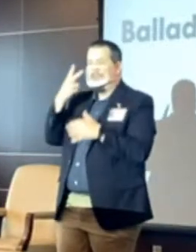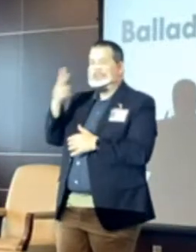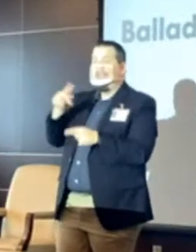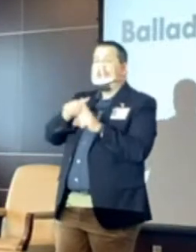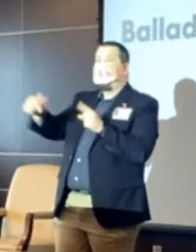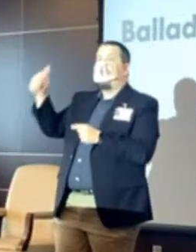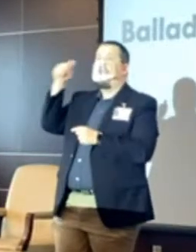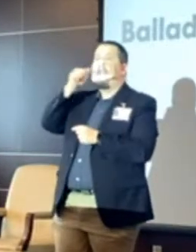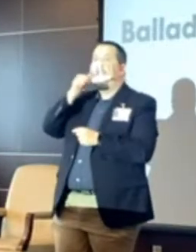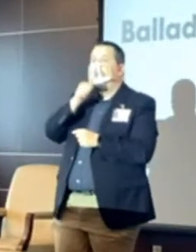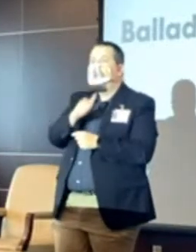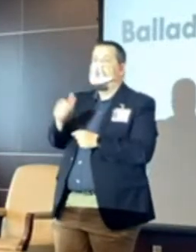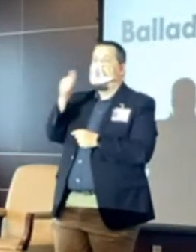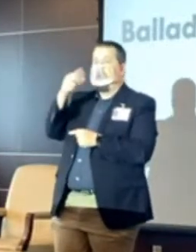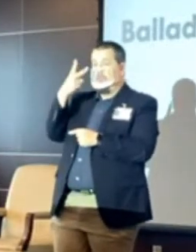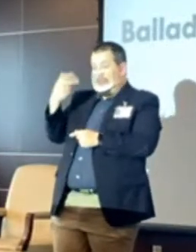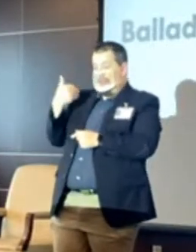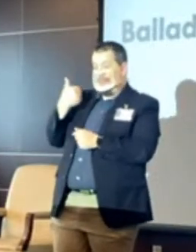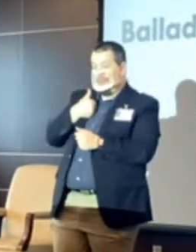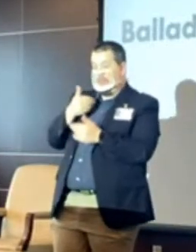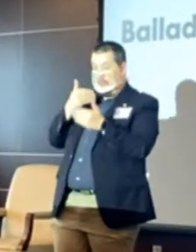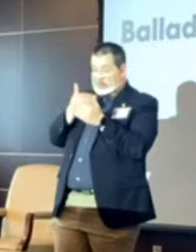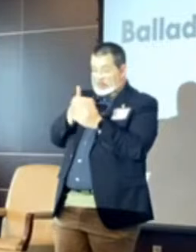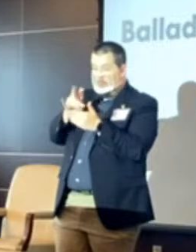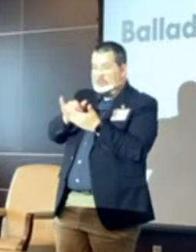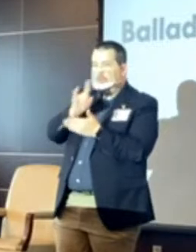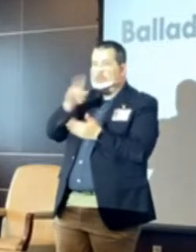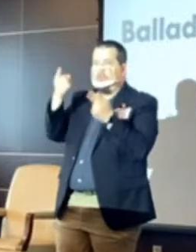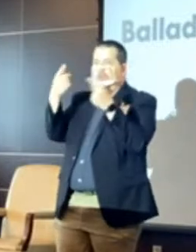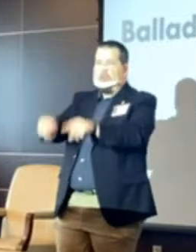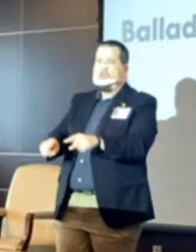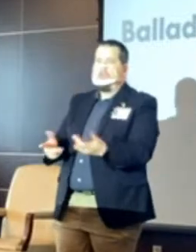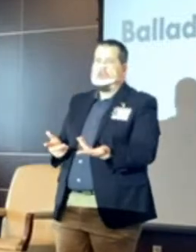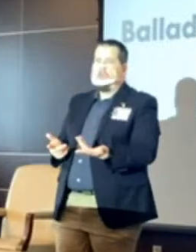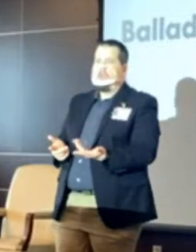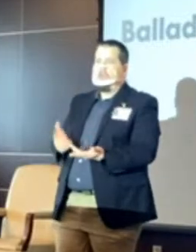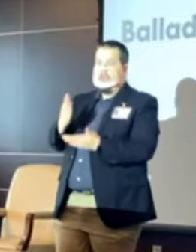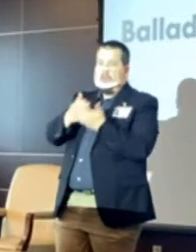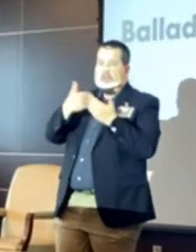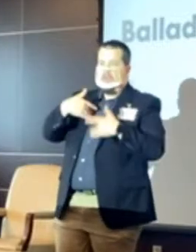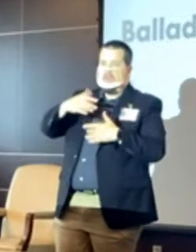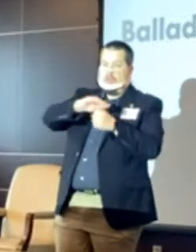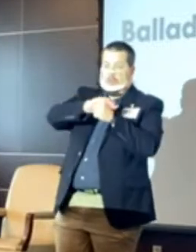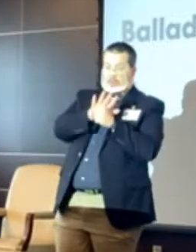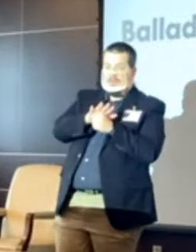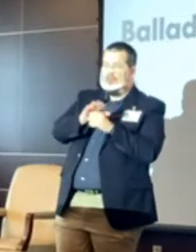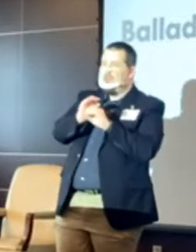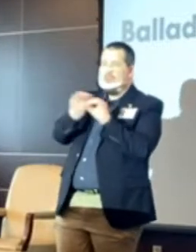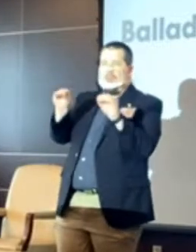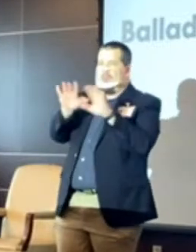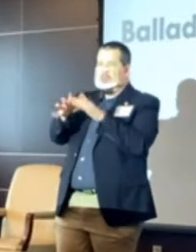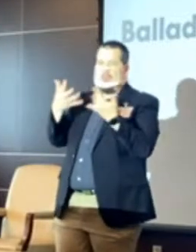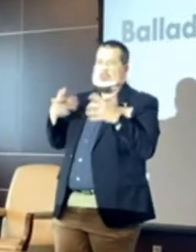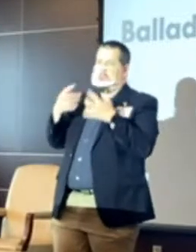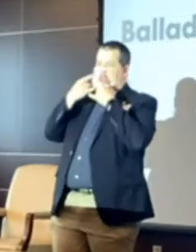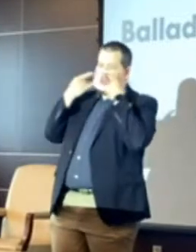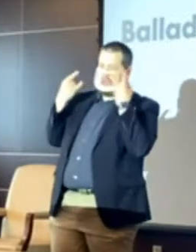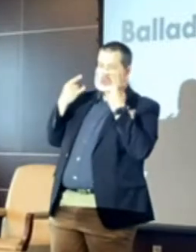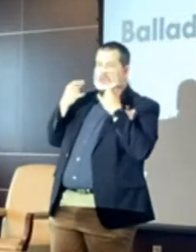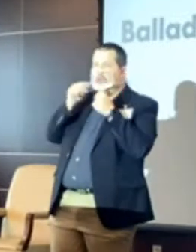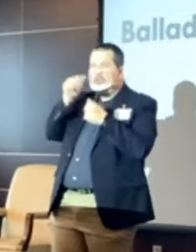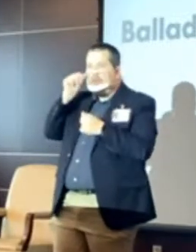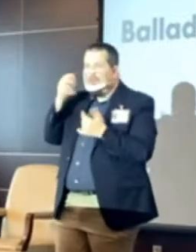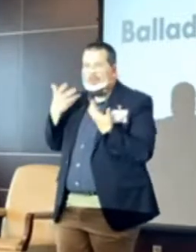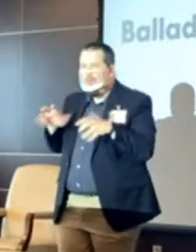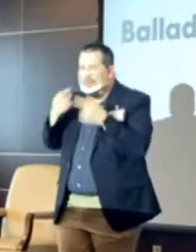see ourselves inch closer to that reality. I understand that no children wants to wear a mask, no adults